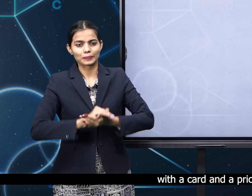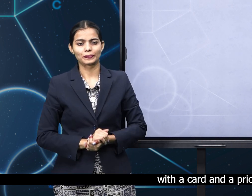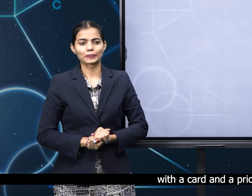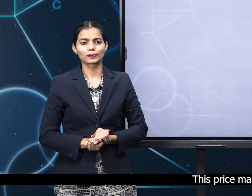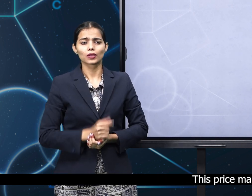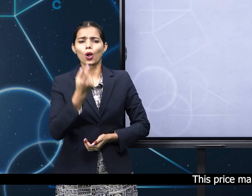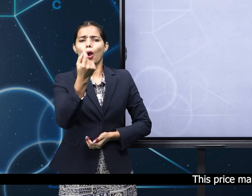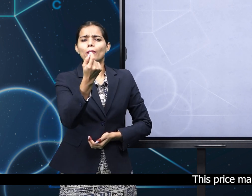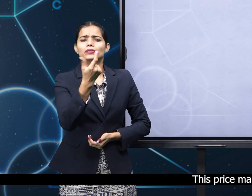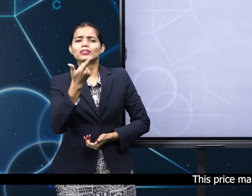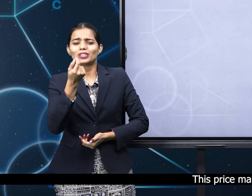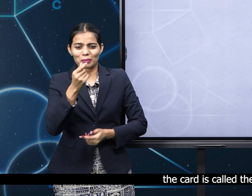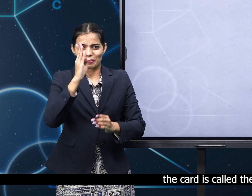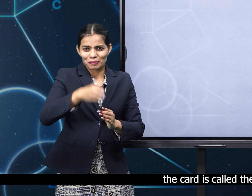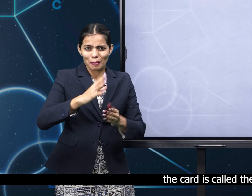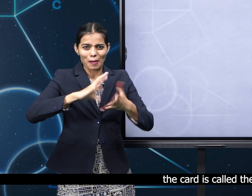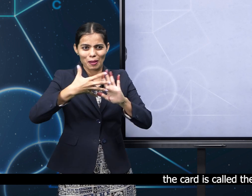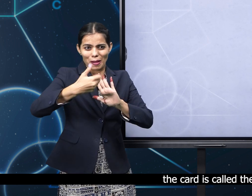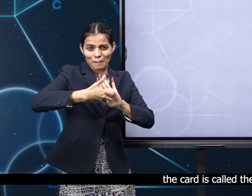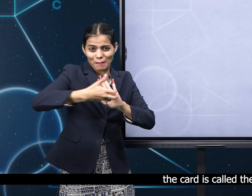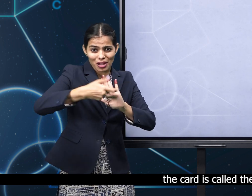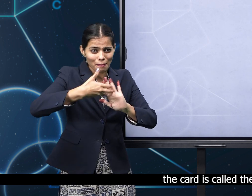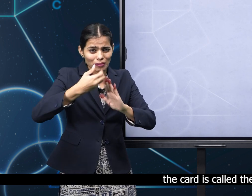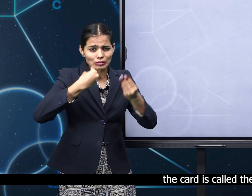This price marked on the card is called the marked price.